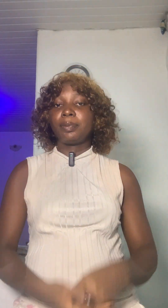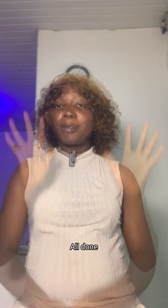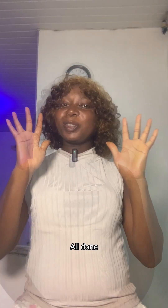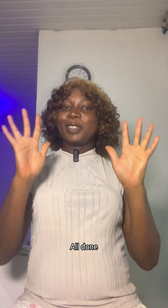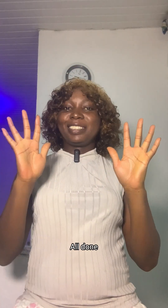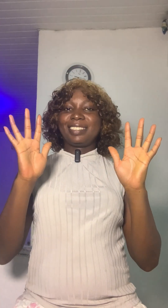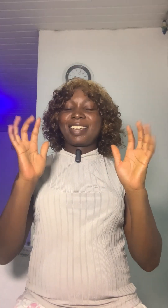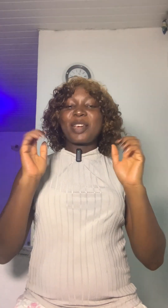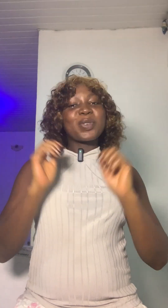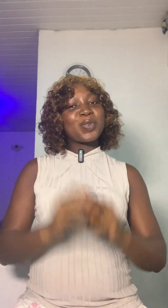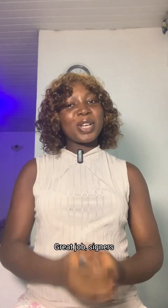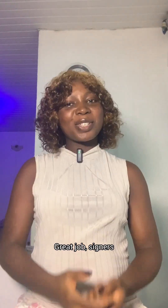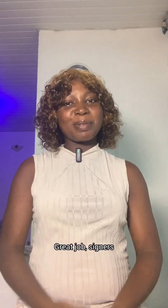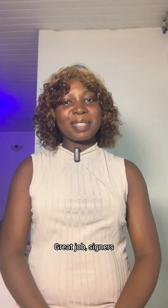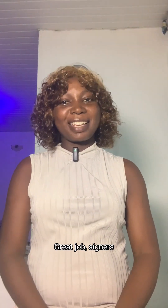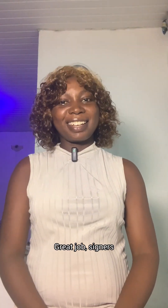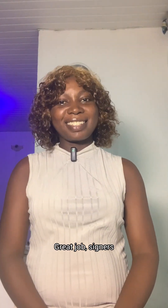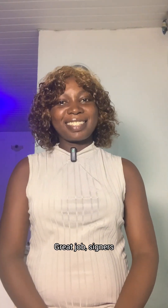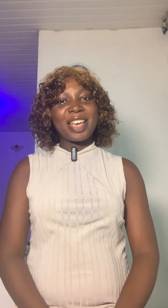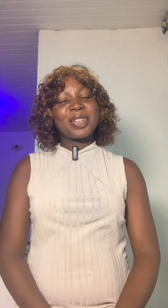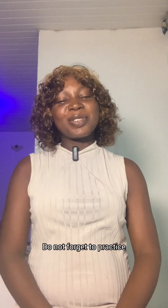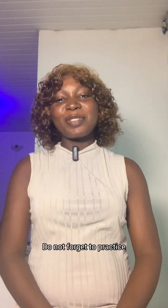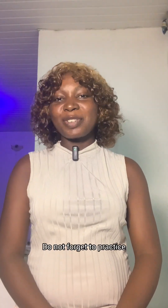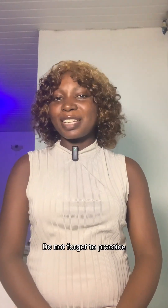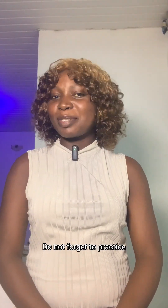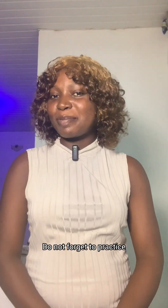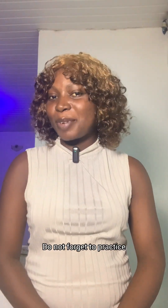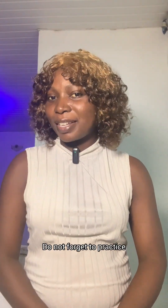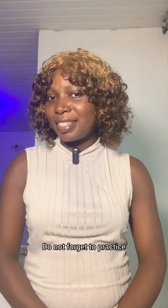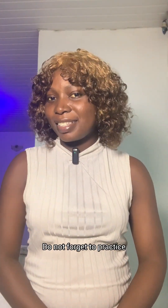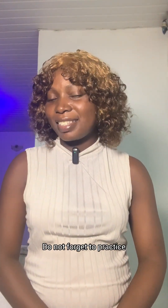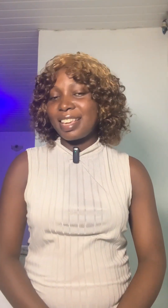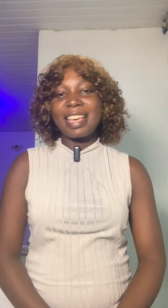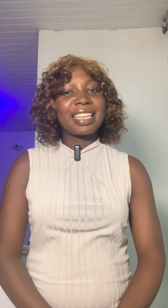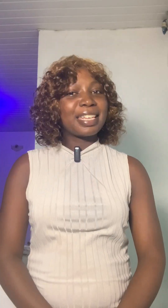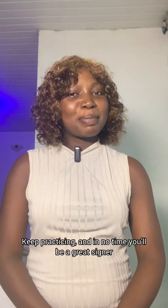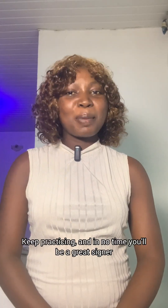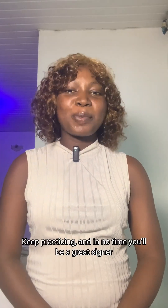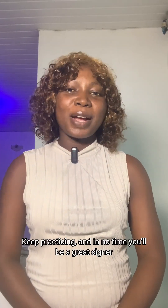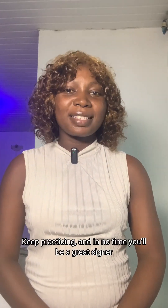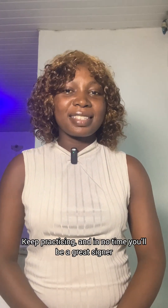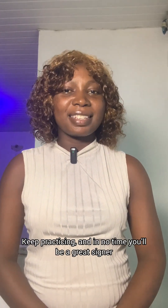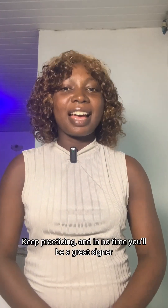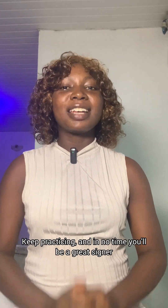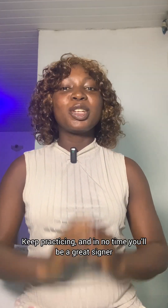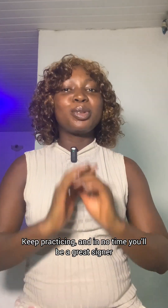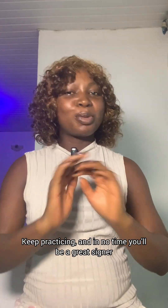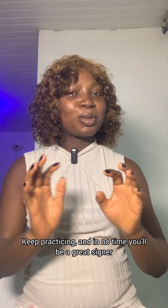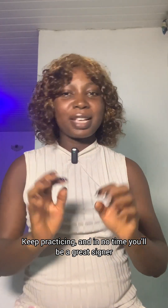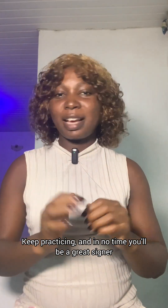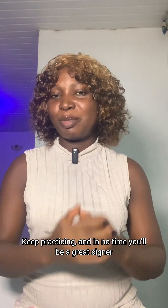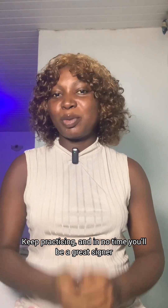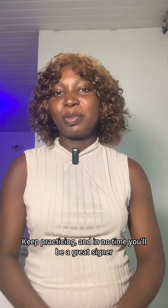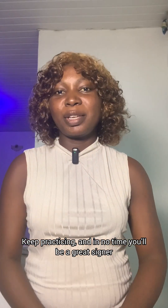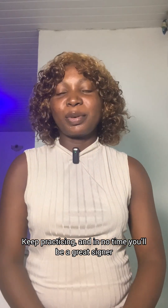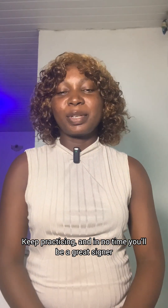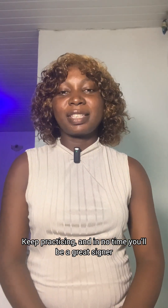All done. Great job, signers. Do not forget to practice. Keep practicing, and in no time, you'll be a great